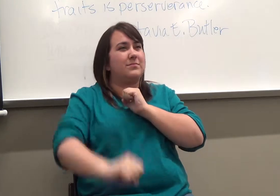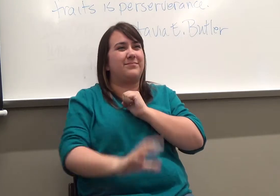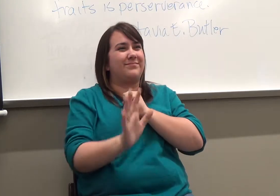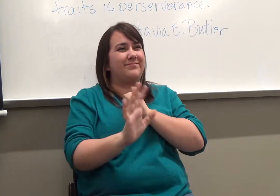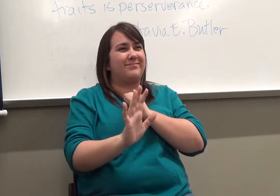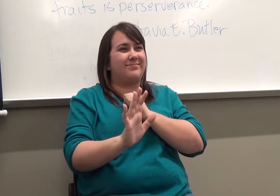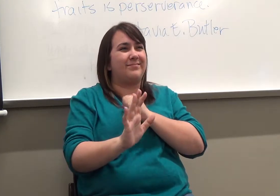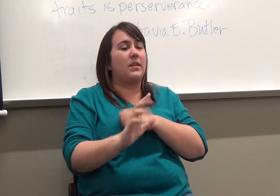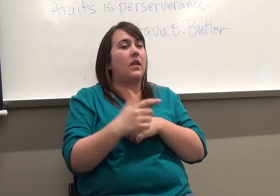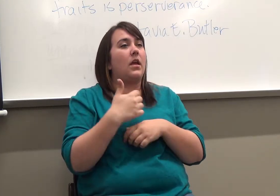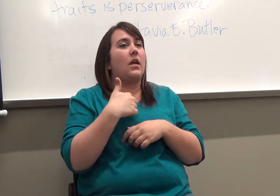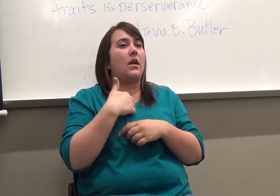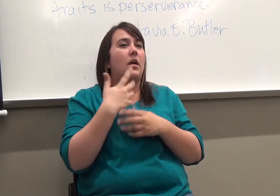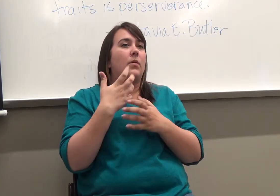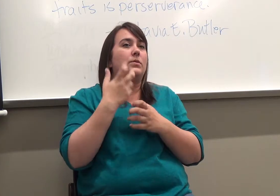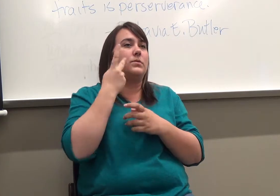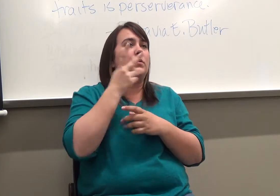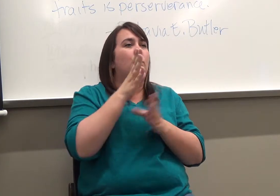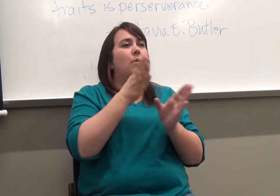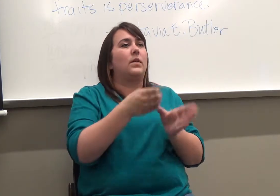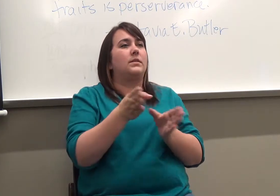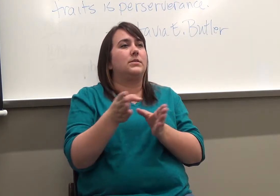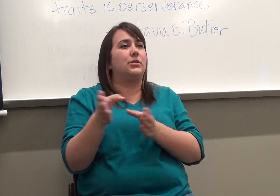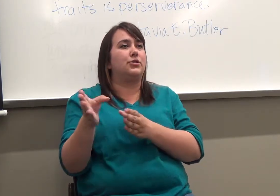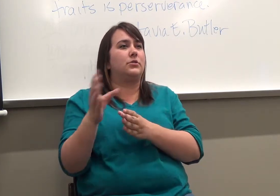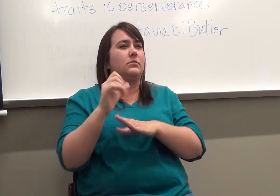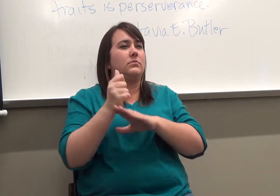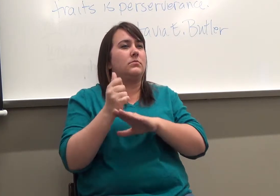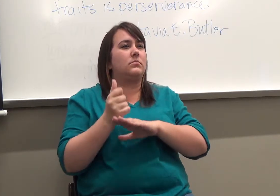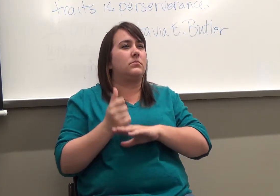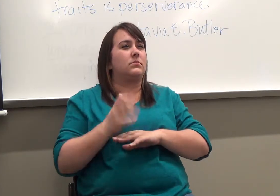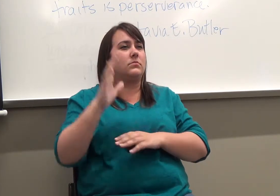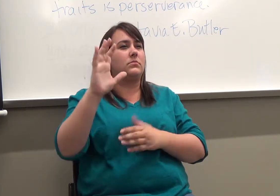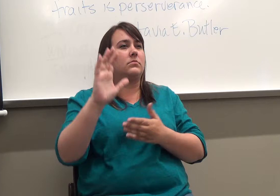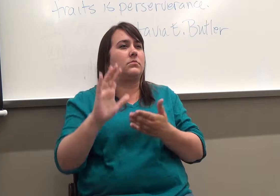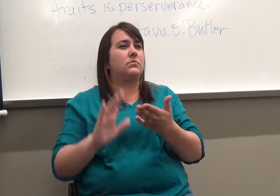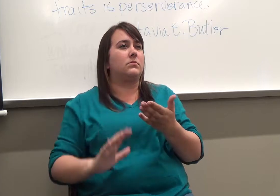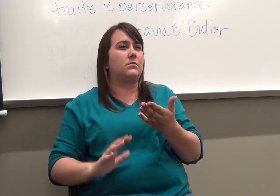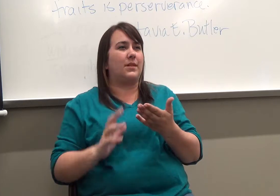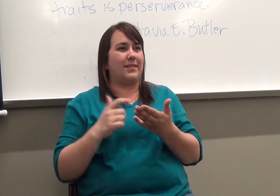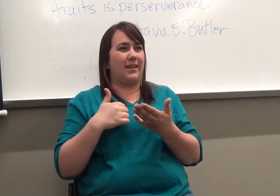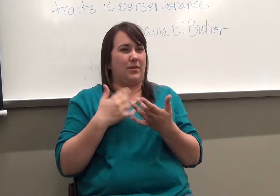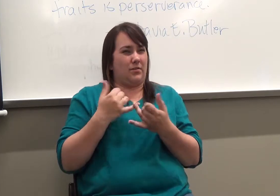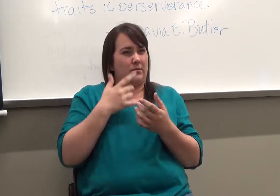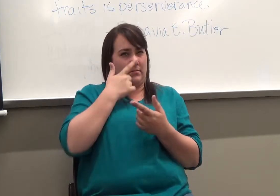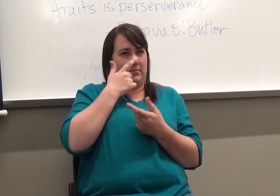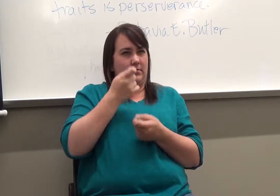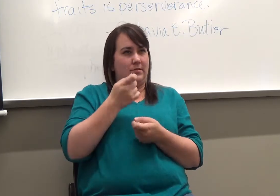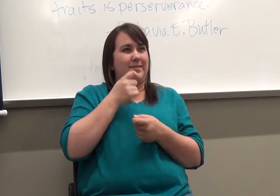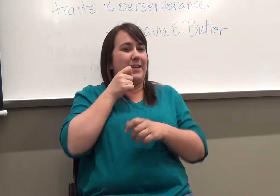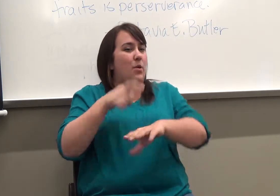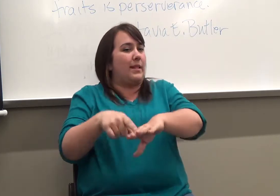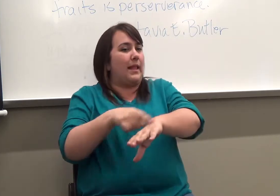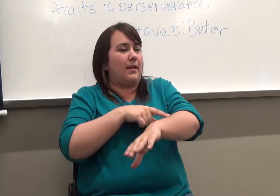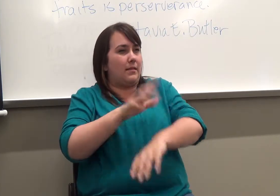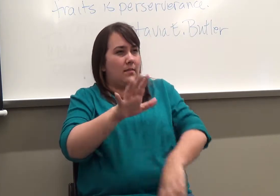more interested in the organization than I am in the length. Okay, they're going to get longer as we